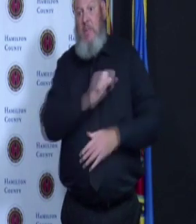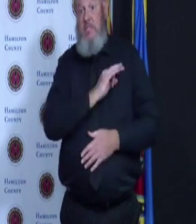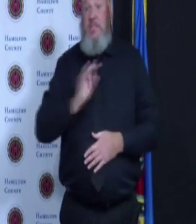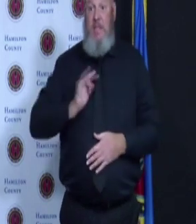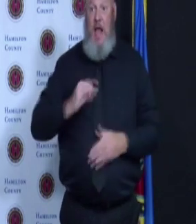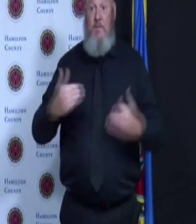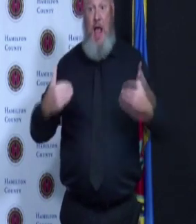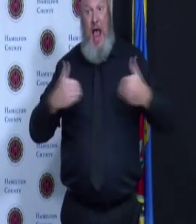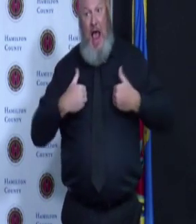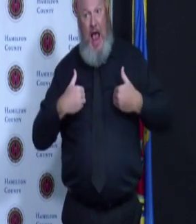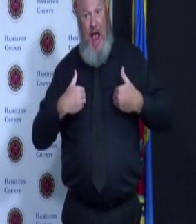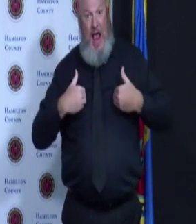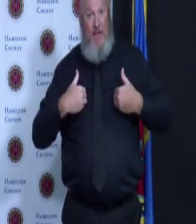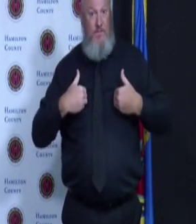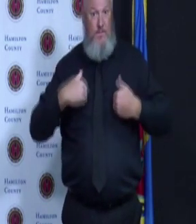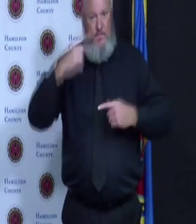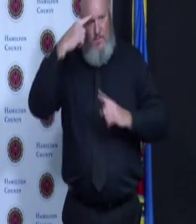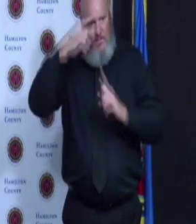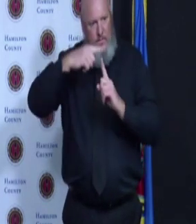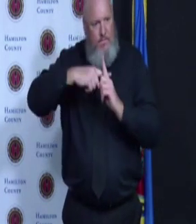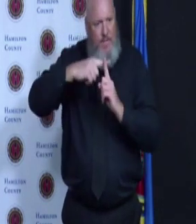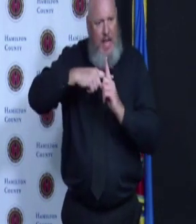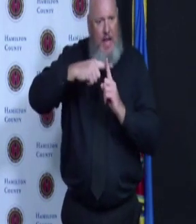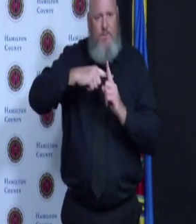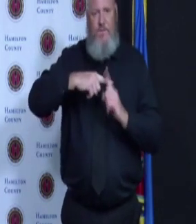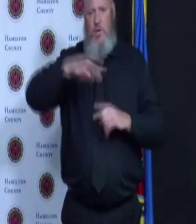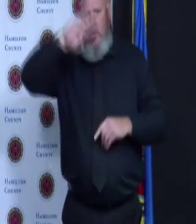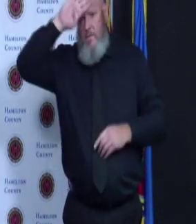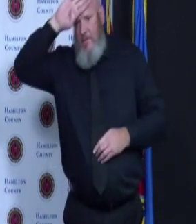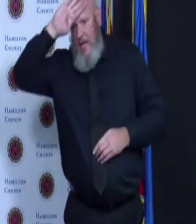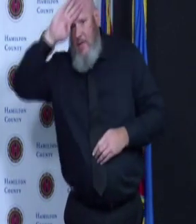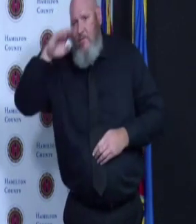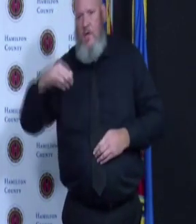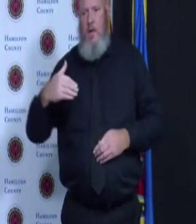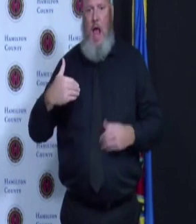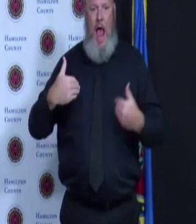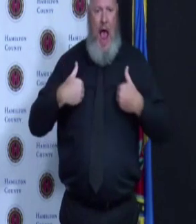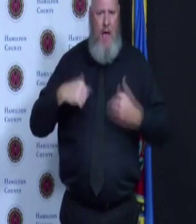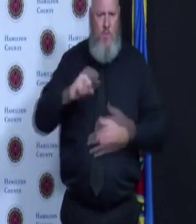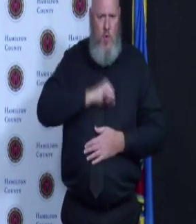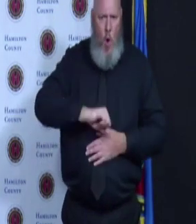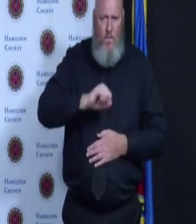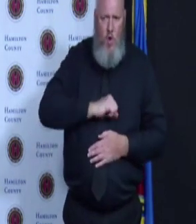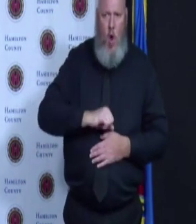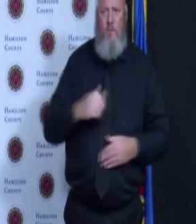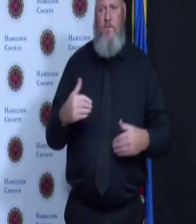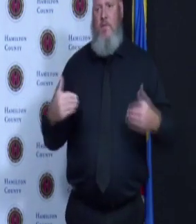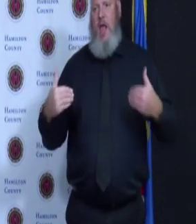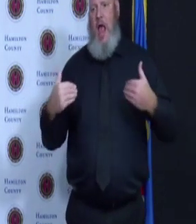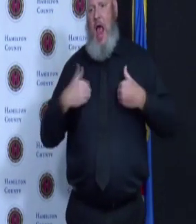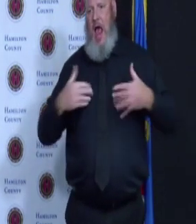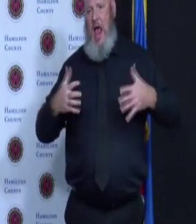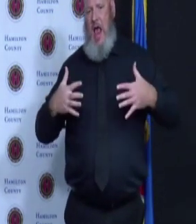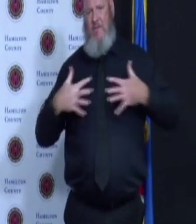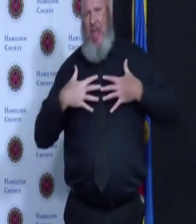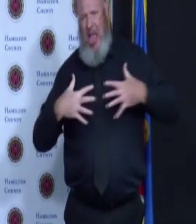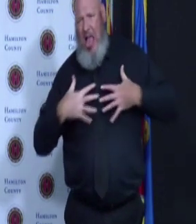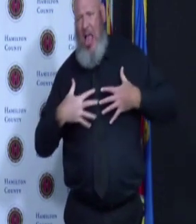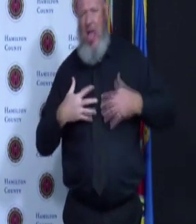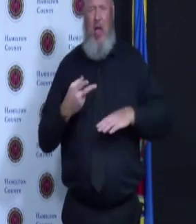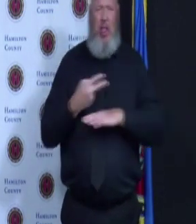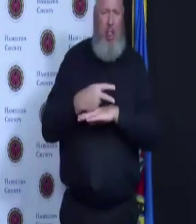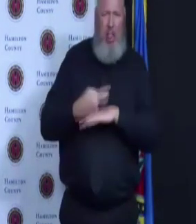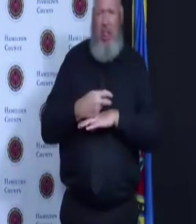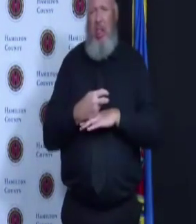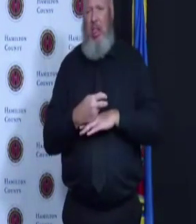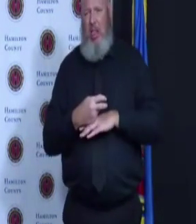at Tier 1 institutions with symptoms, and all individuals in public safety occupations, such as police and